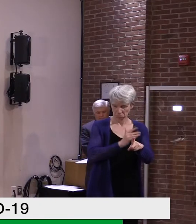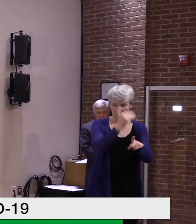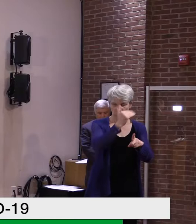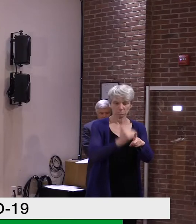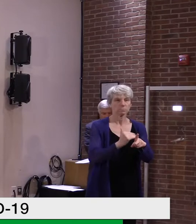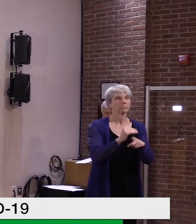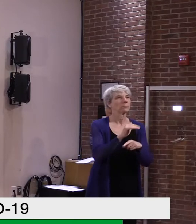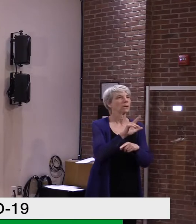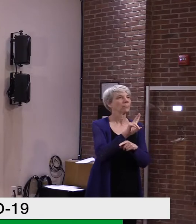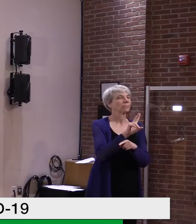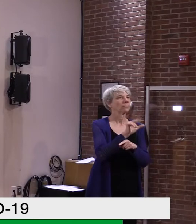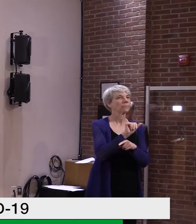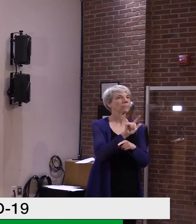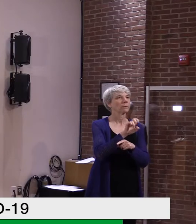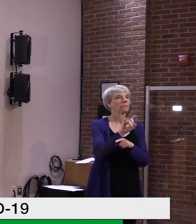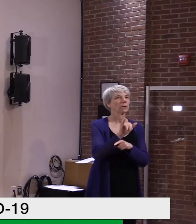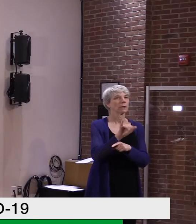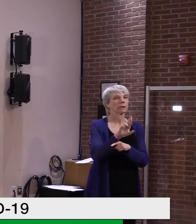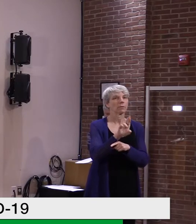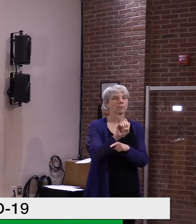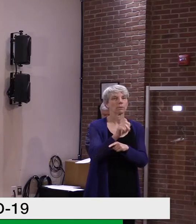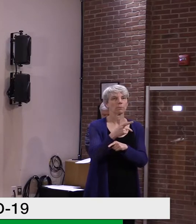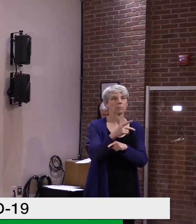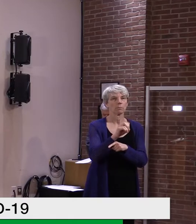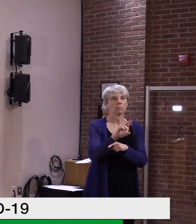Lisa Loomis, The Valley Reporter.